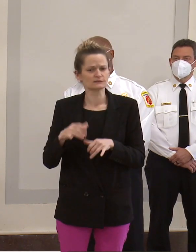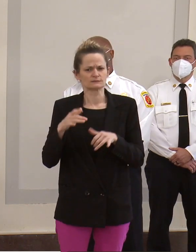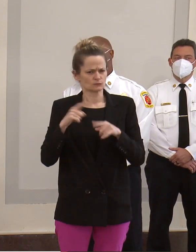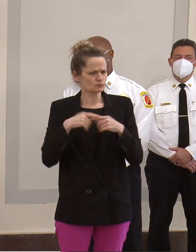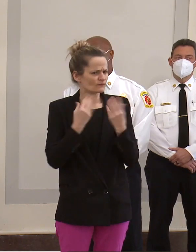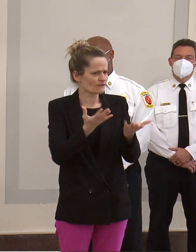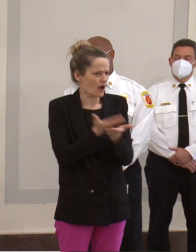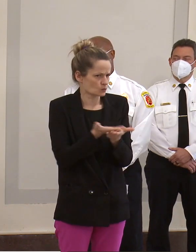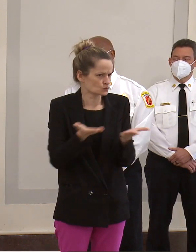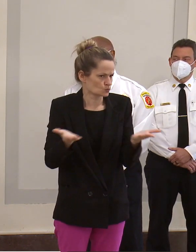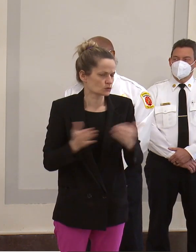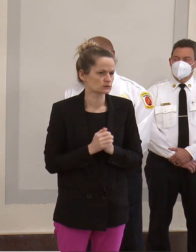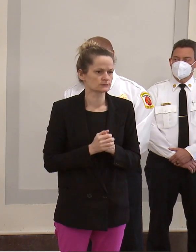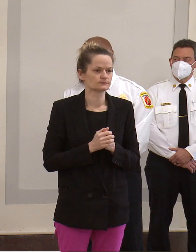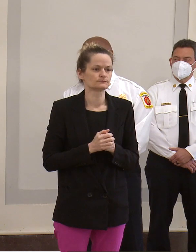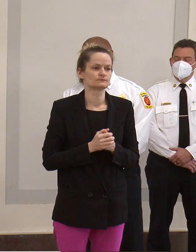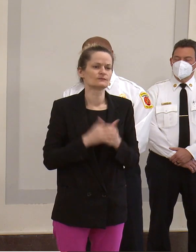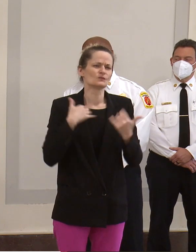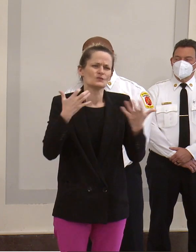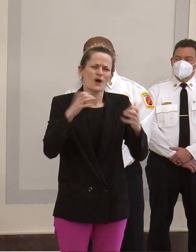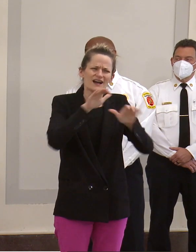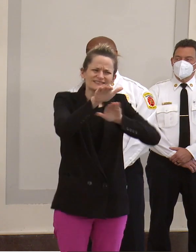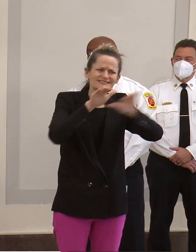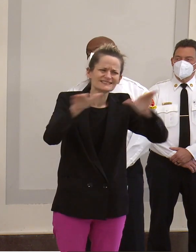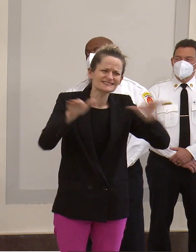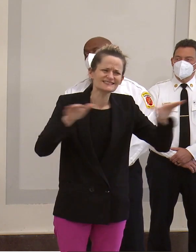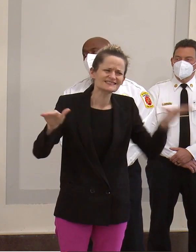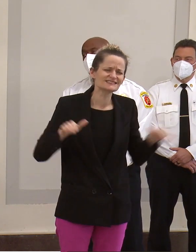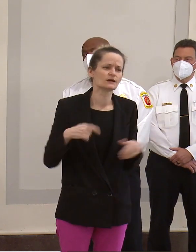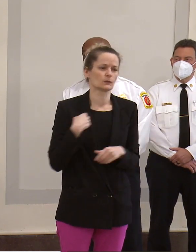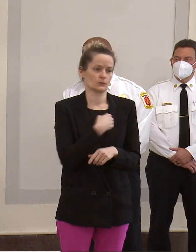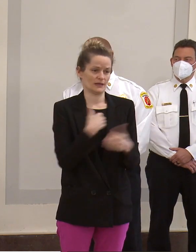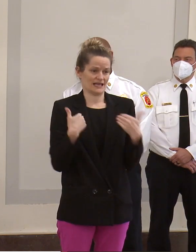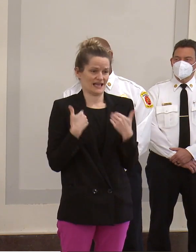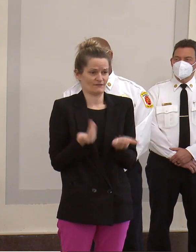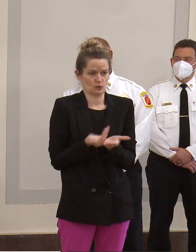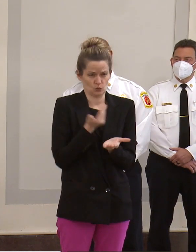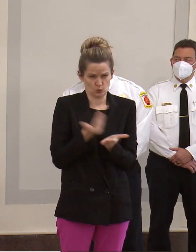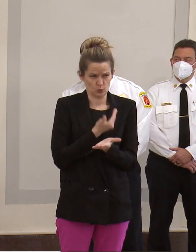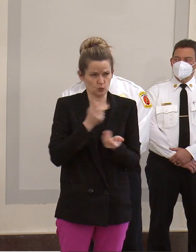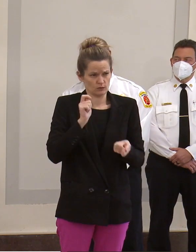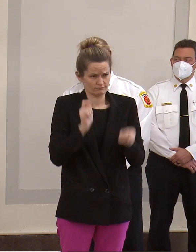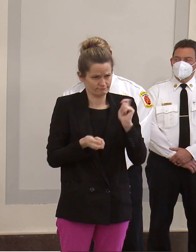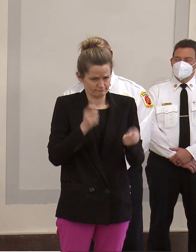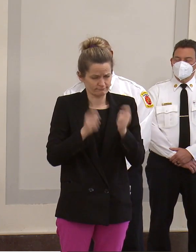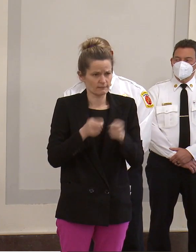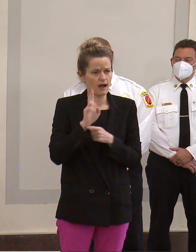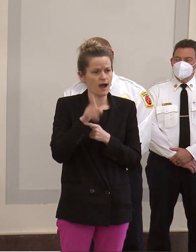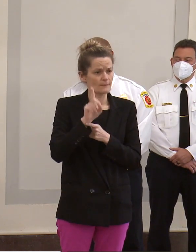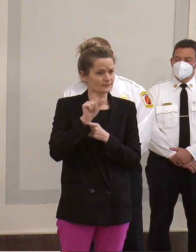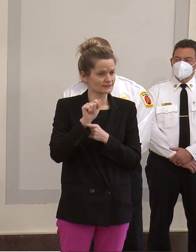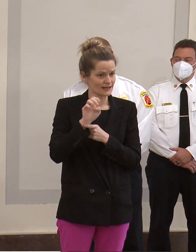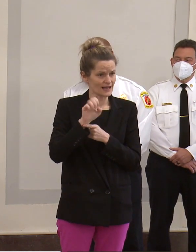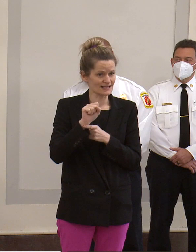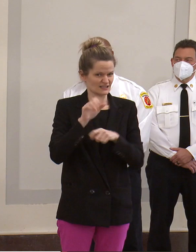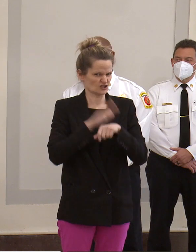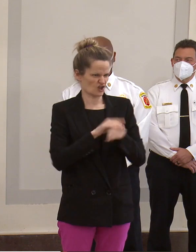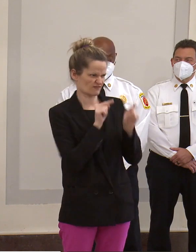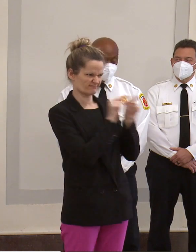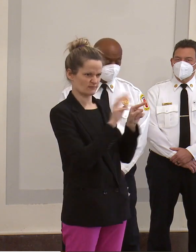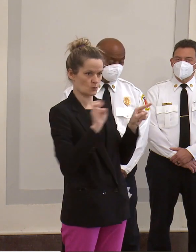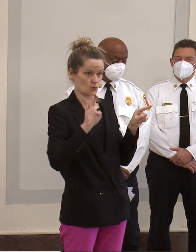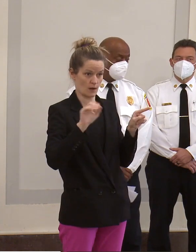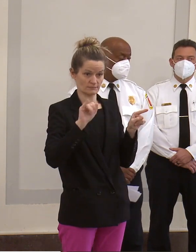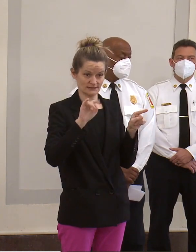Department provides updates to its weekly vaccination schedule at baltimorecity.gov 443-984-8650/BeMoreVax.